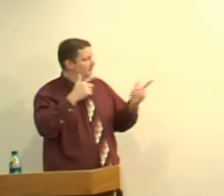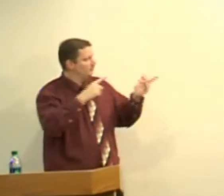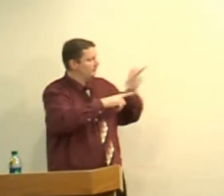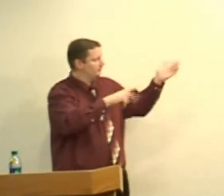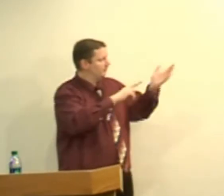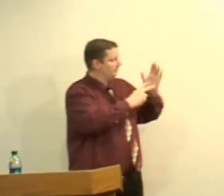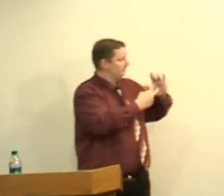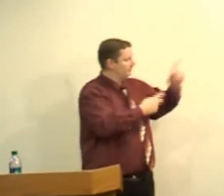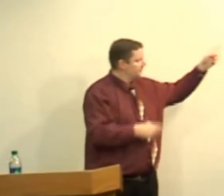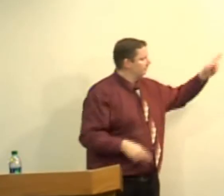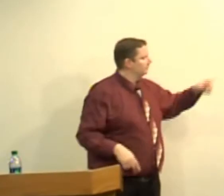serve him?